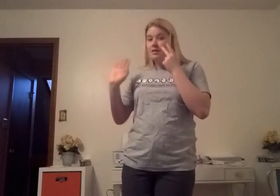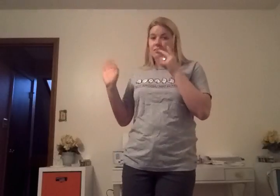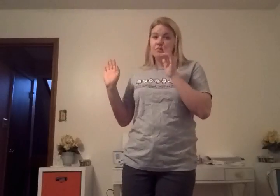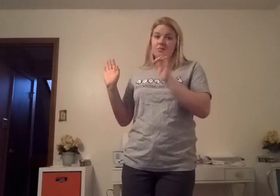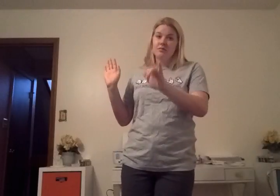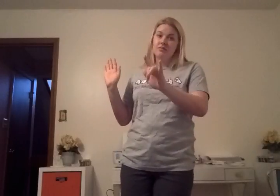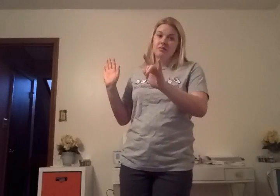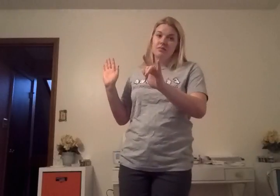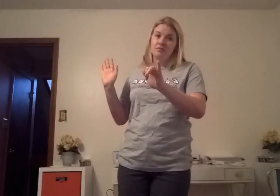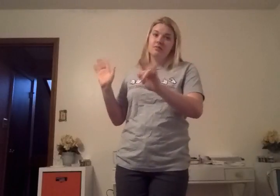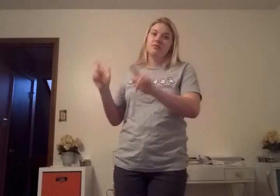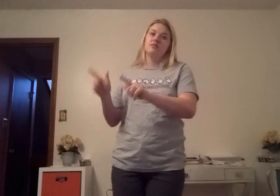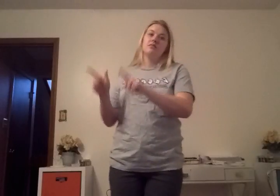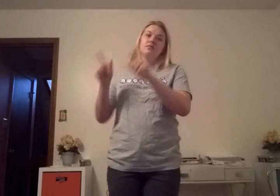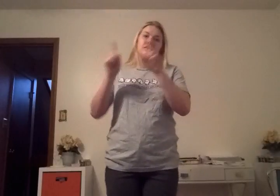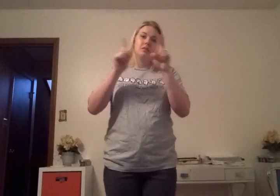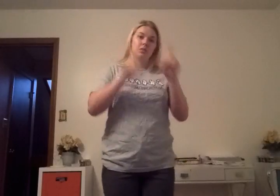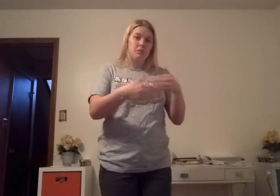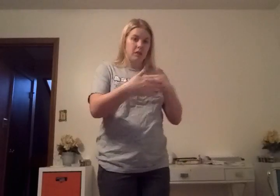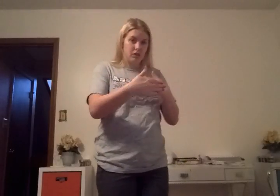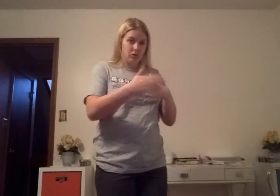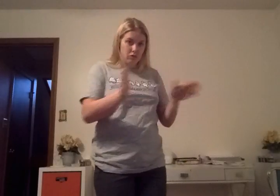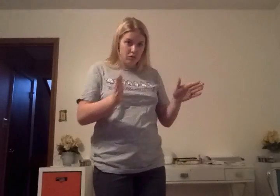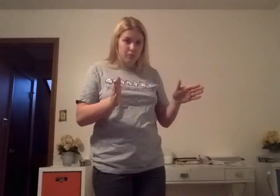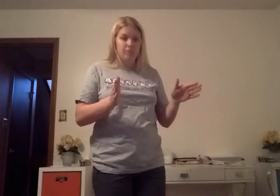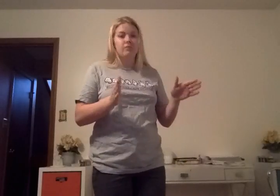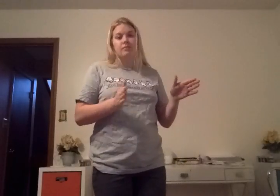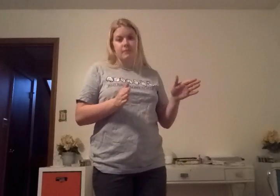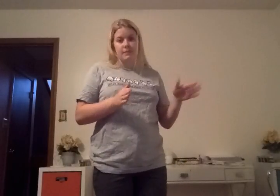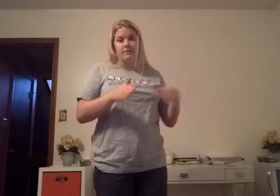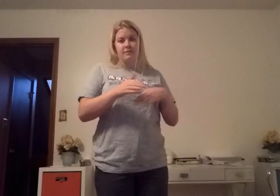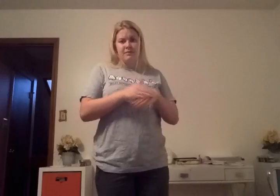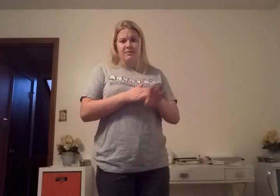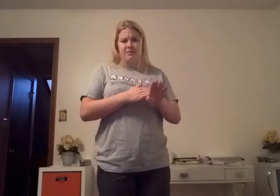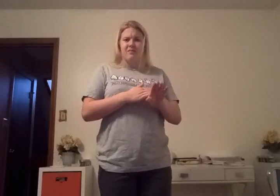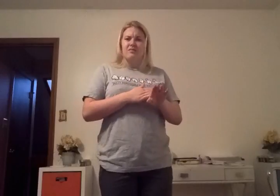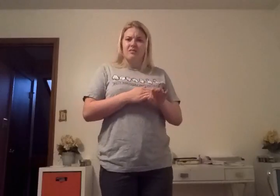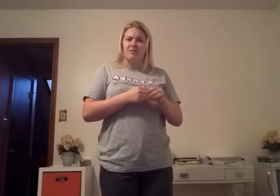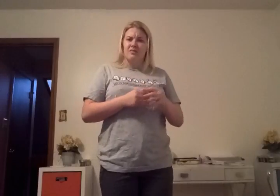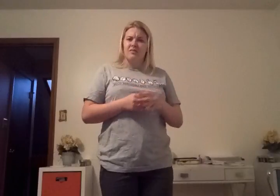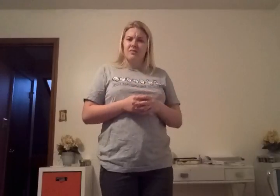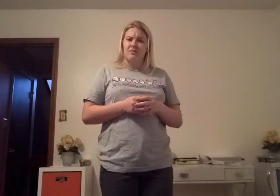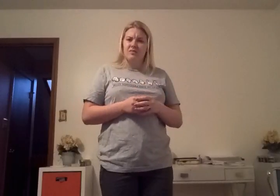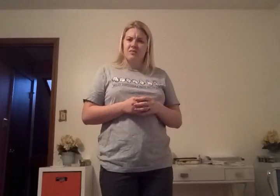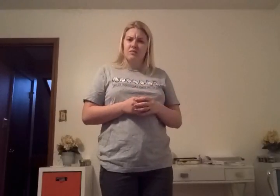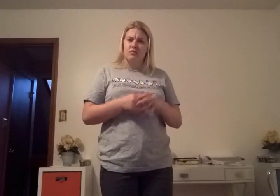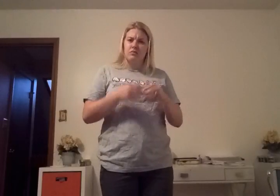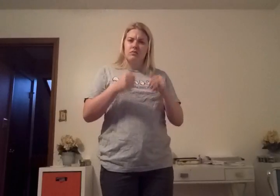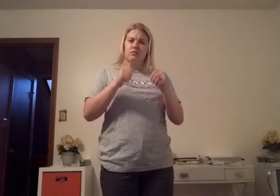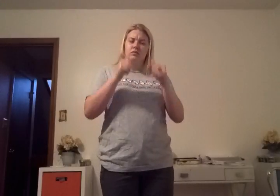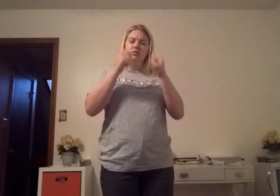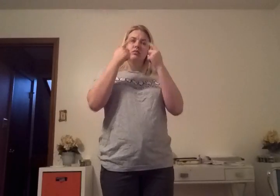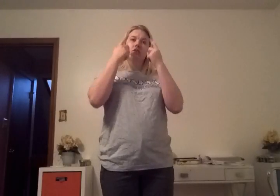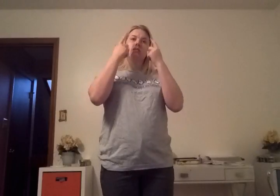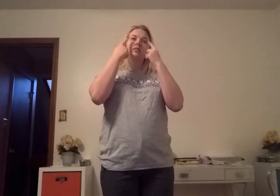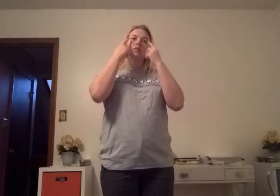And then I went back to my room, and I started to attempt to fall asleep. And